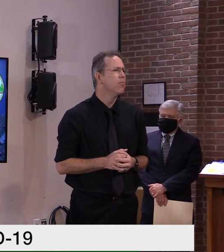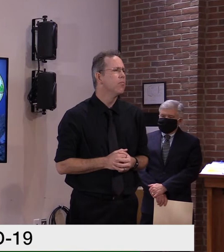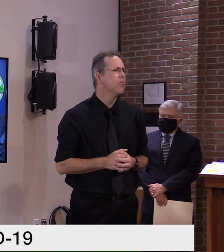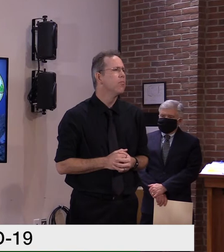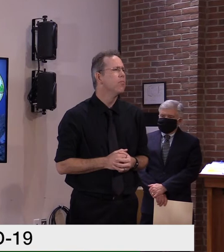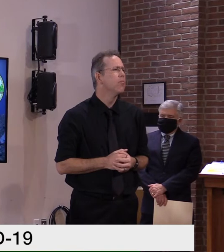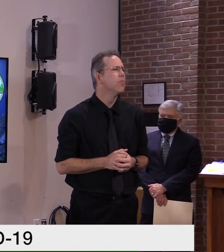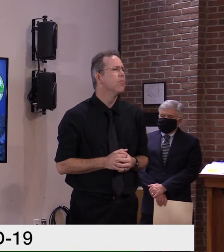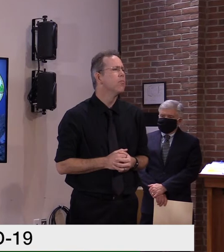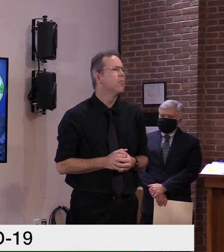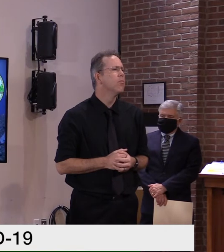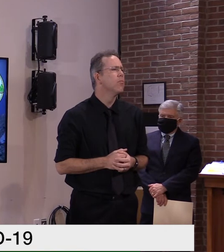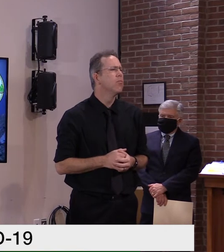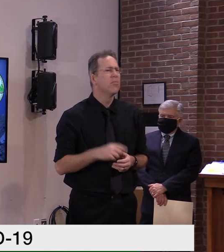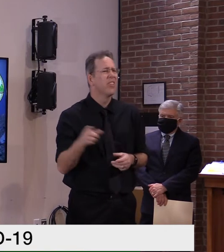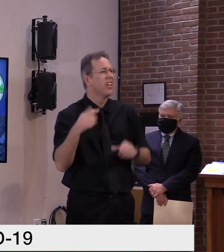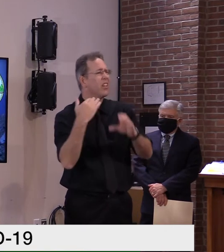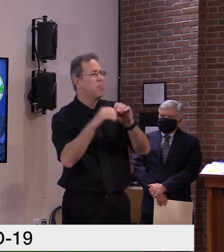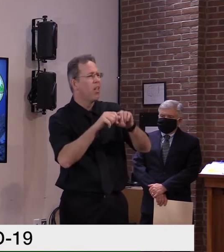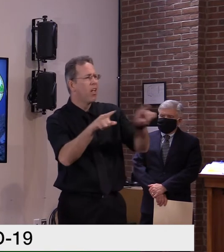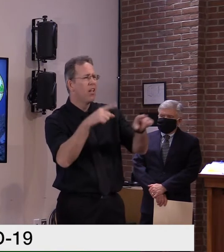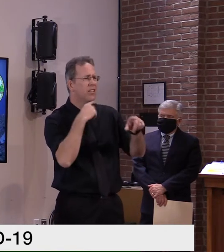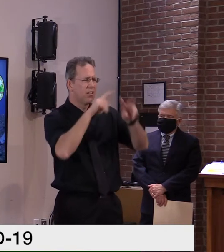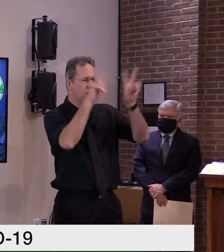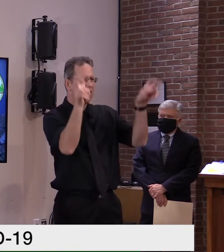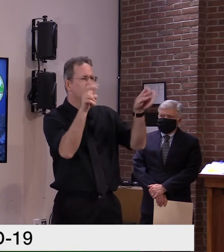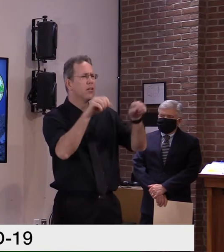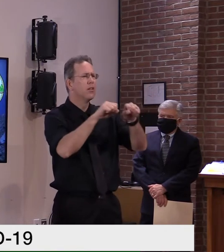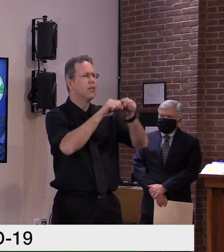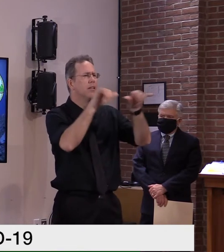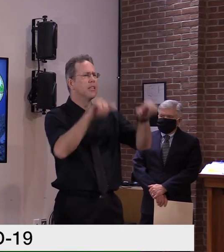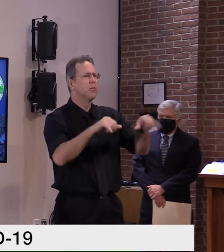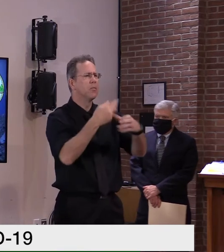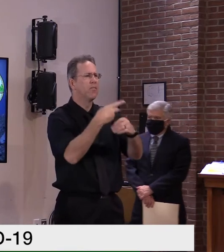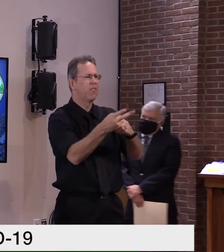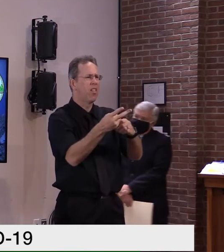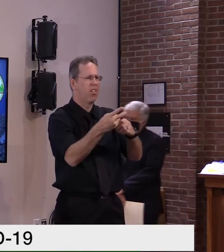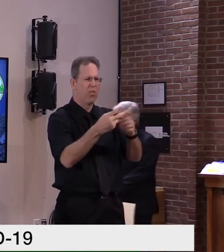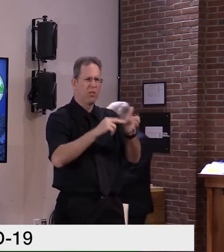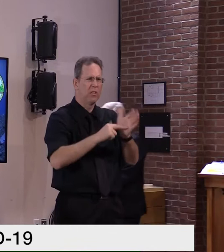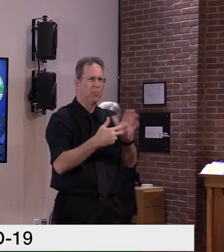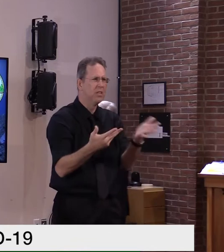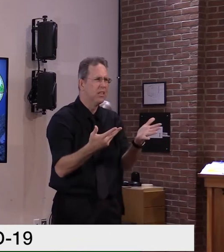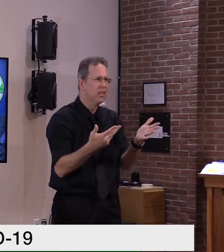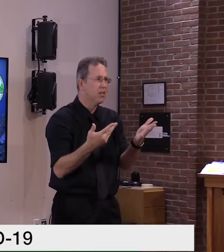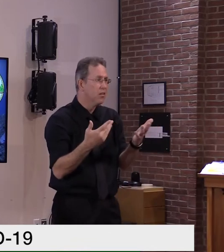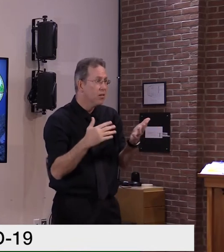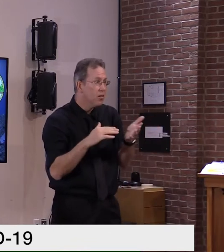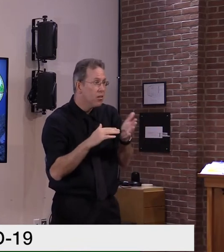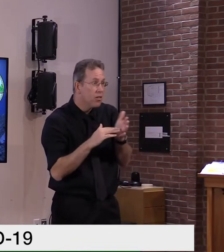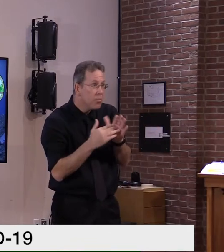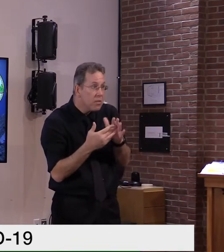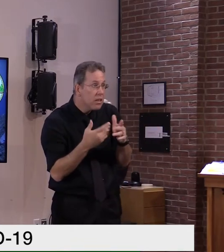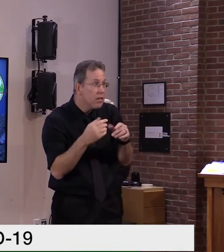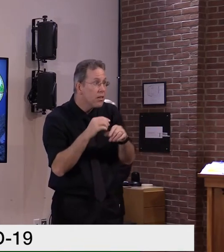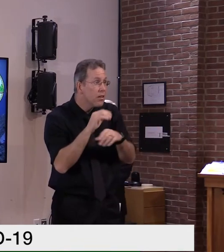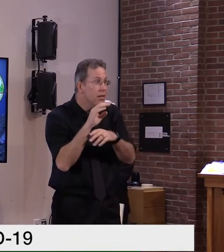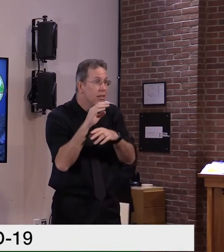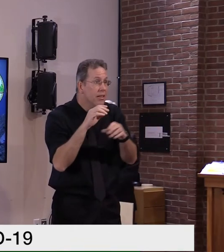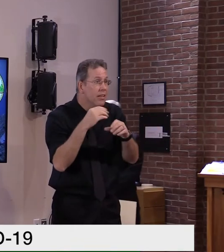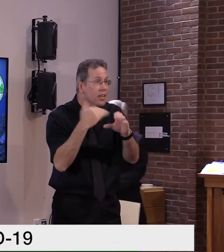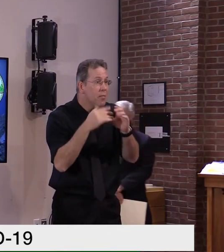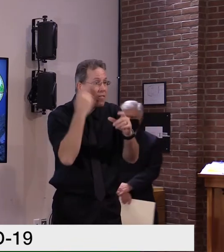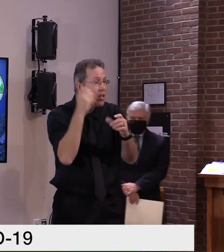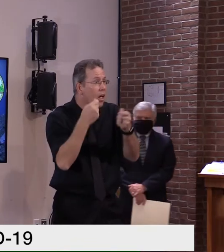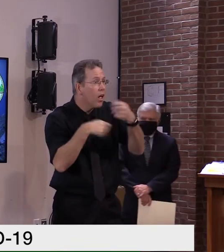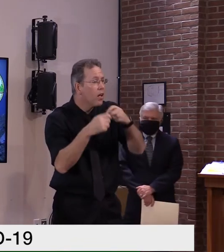as someone didn't put a blind carbon copy on the email? Yeah, I don't have the answer to that. And again, we're just trying to